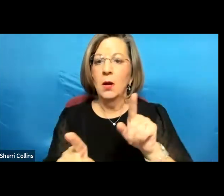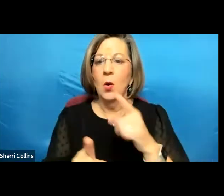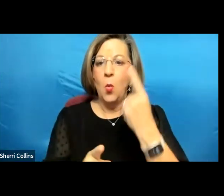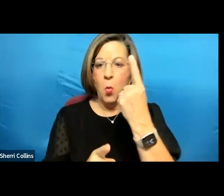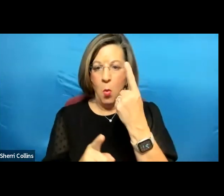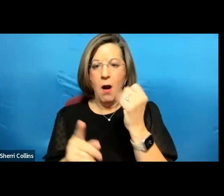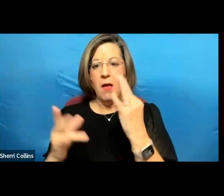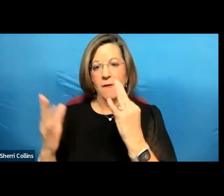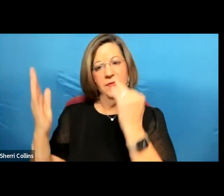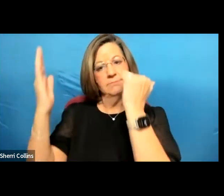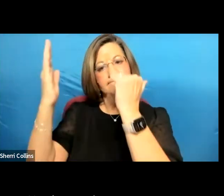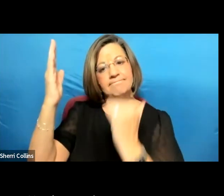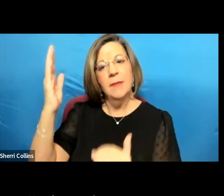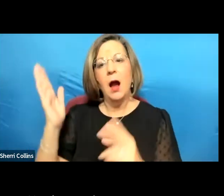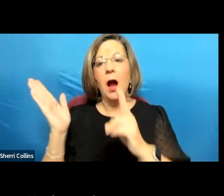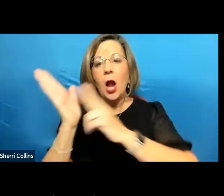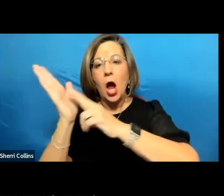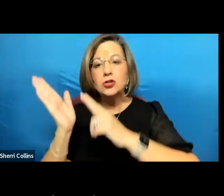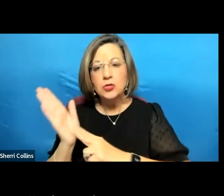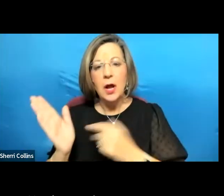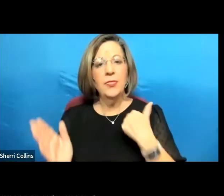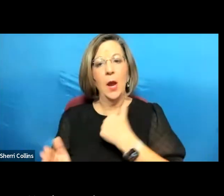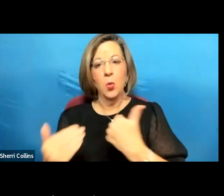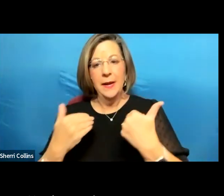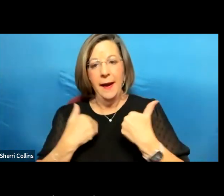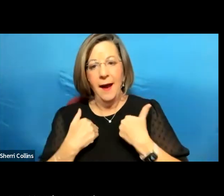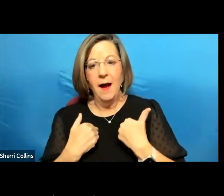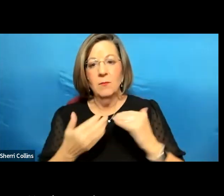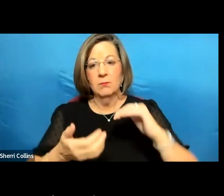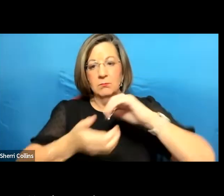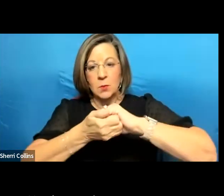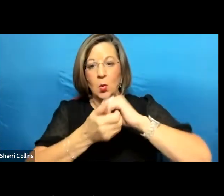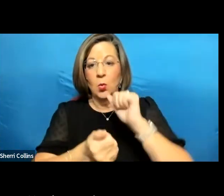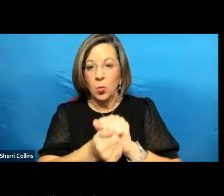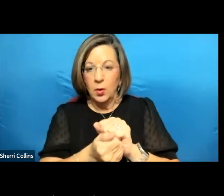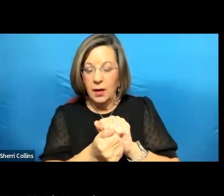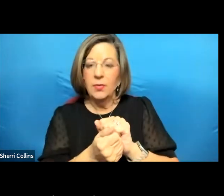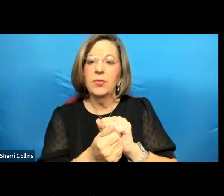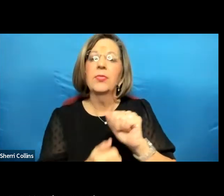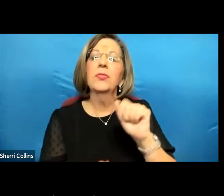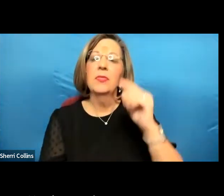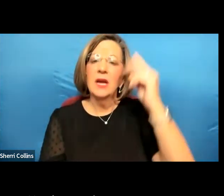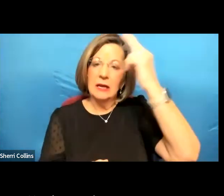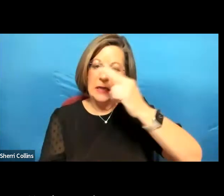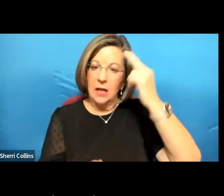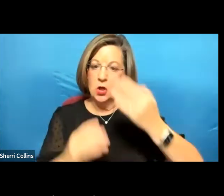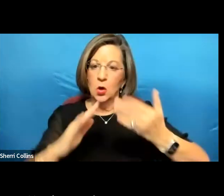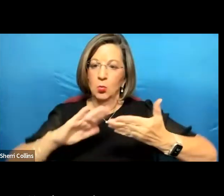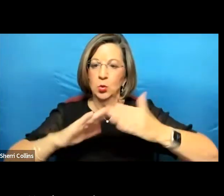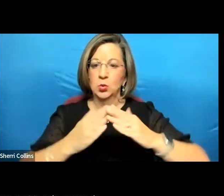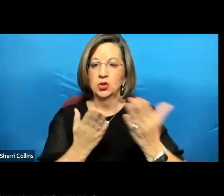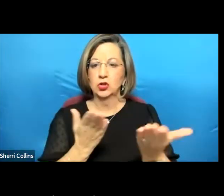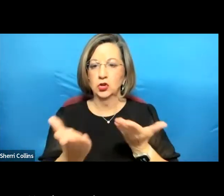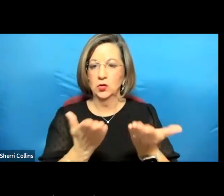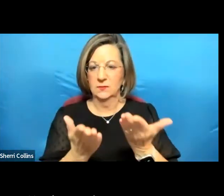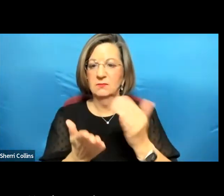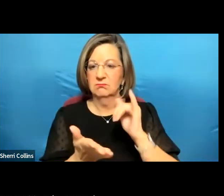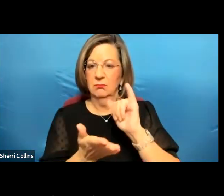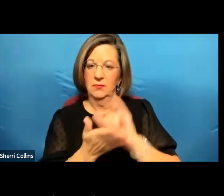So I would like to go back to the board report. One of the things, one of the contracts that we have that we're in partnership